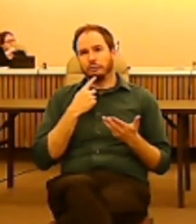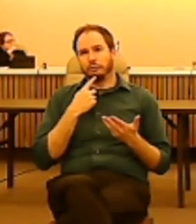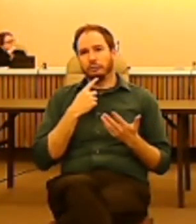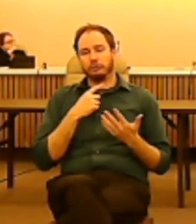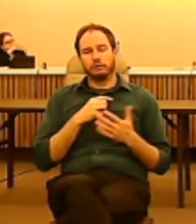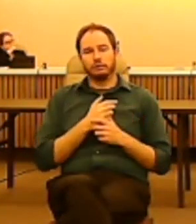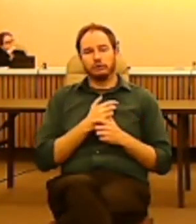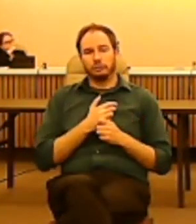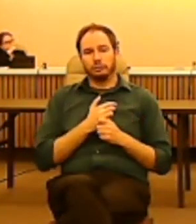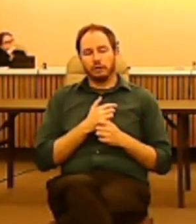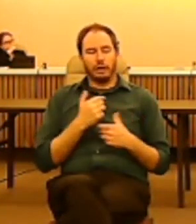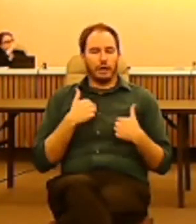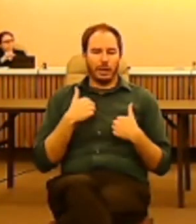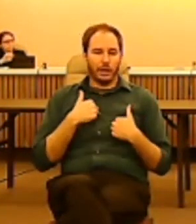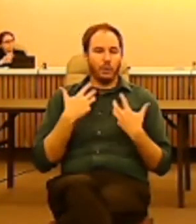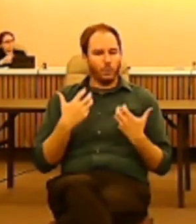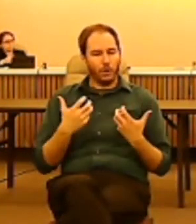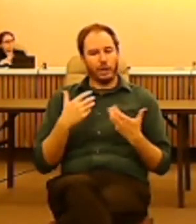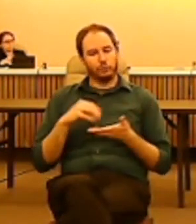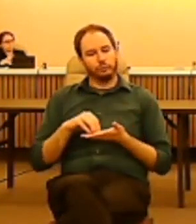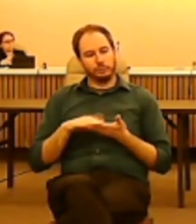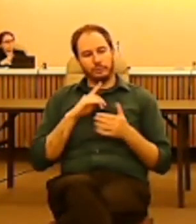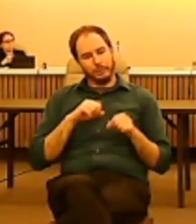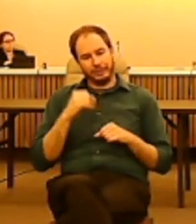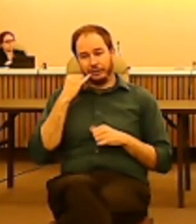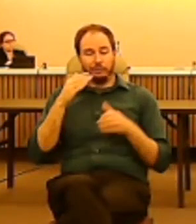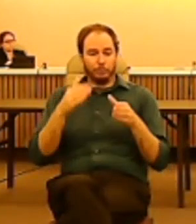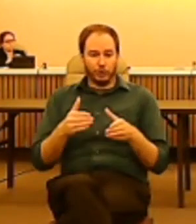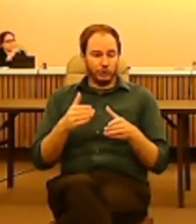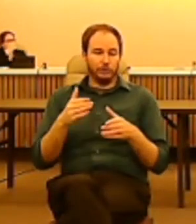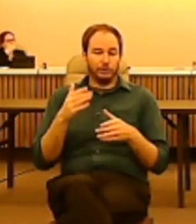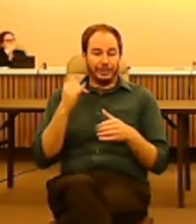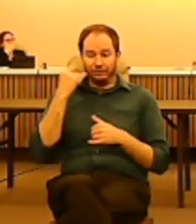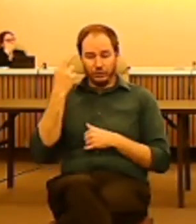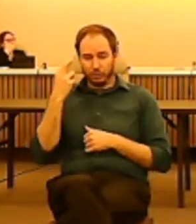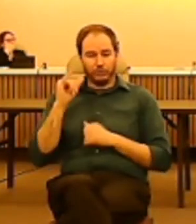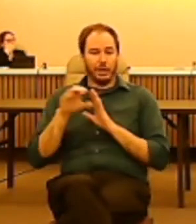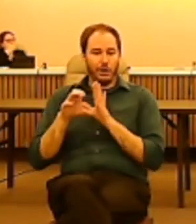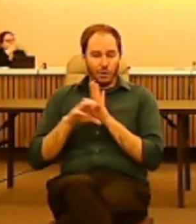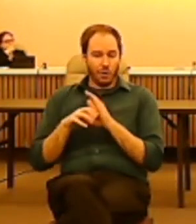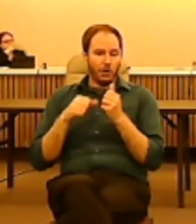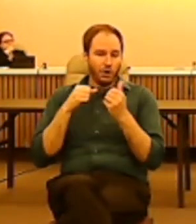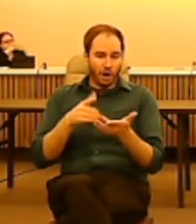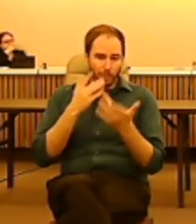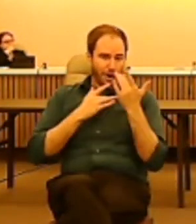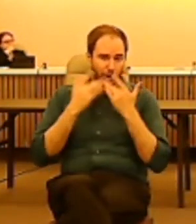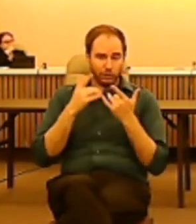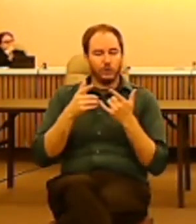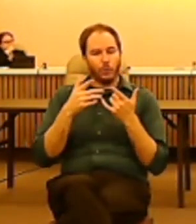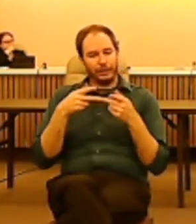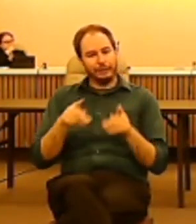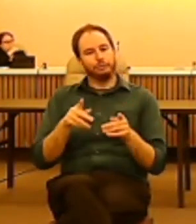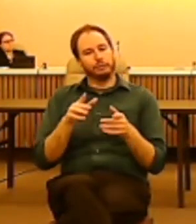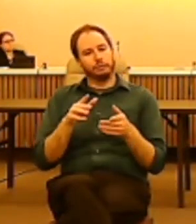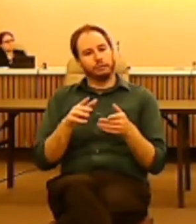sense. I just don't, I want to have an ability for someone who that the code could create a hardship to get out of it. I sincerely doubt that's